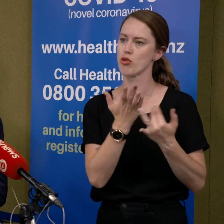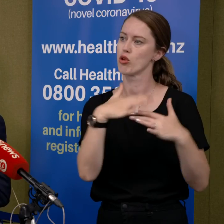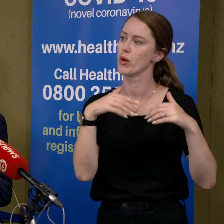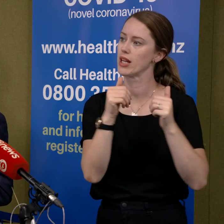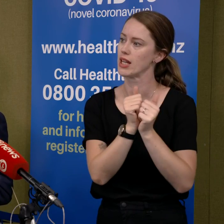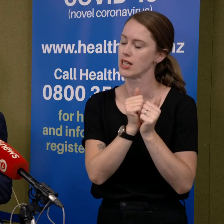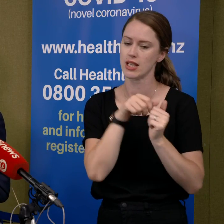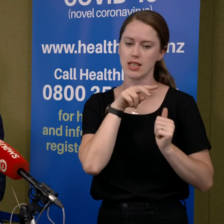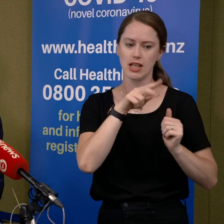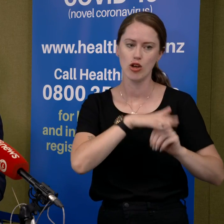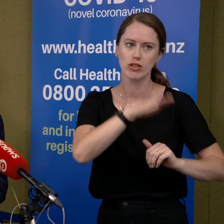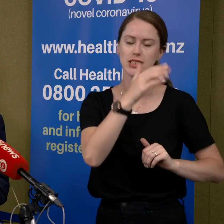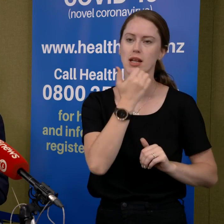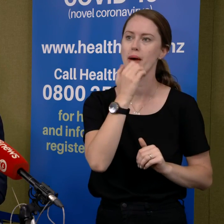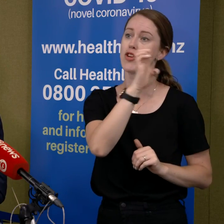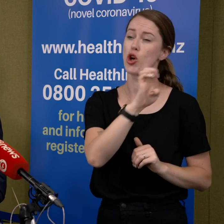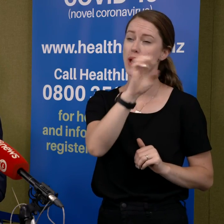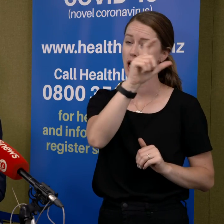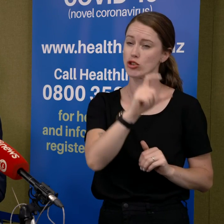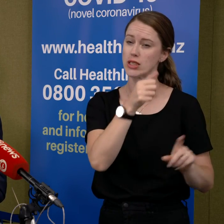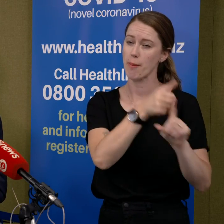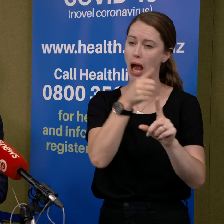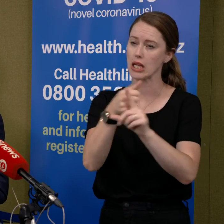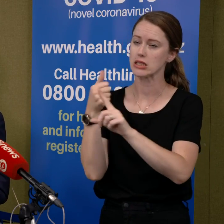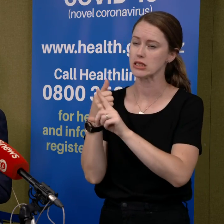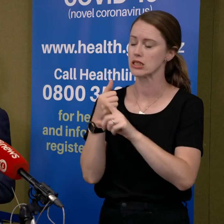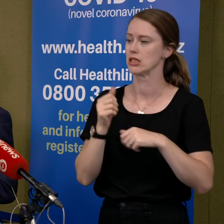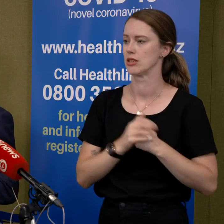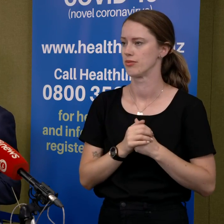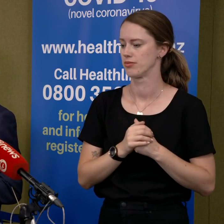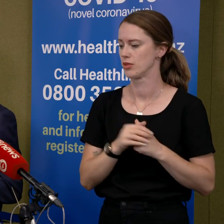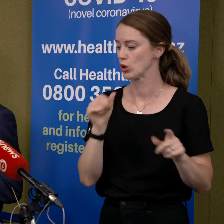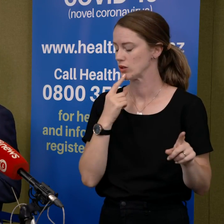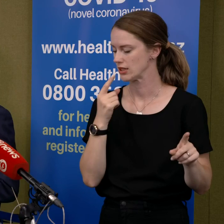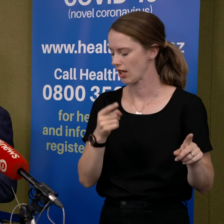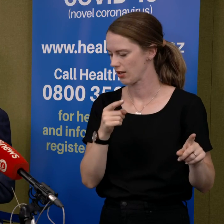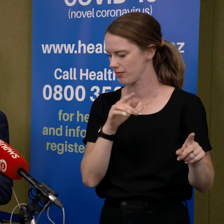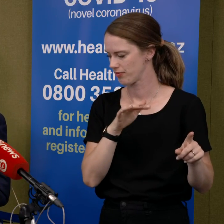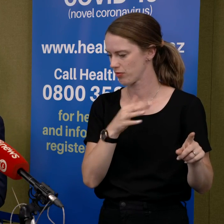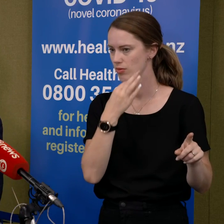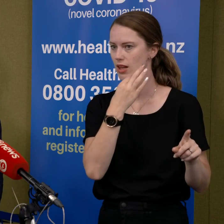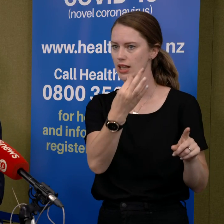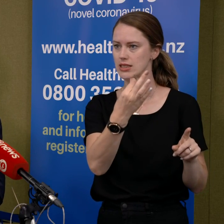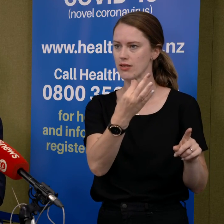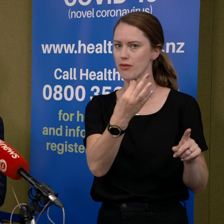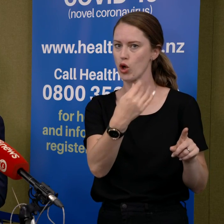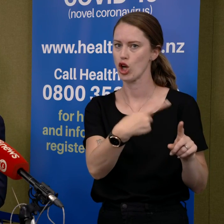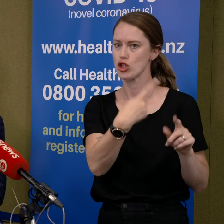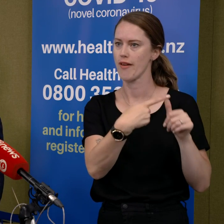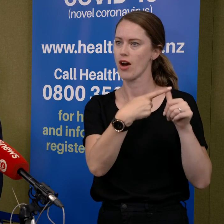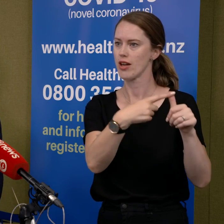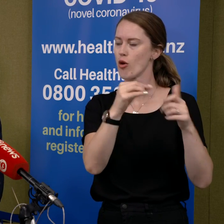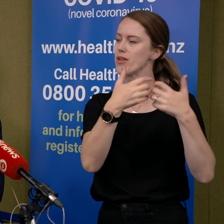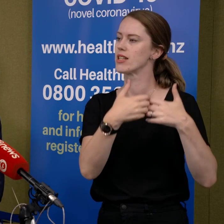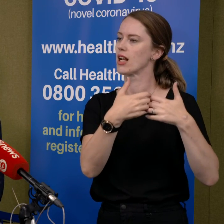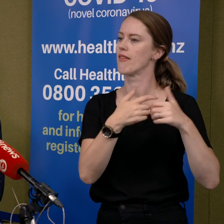weekend. We've seen an increasing number of European countries with cases, and I should say on that matter, we've asked for some urgent advice from our